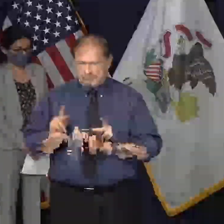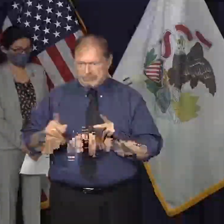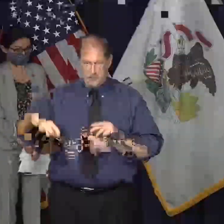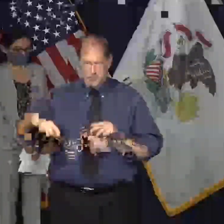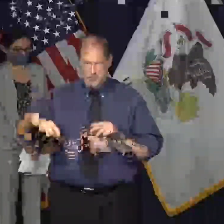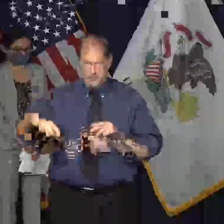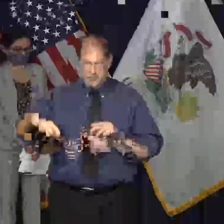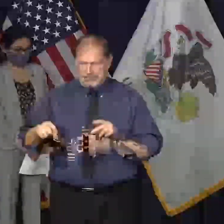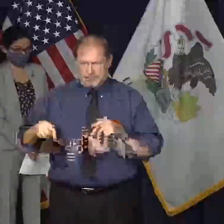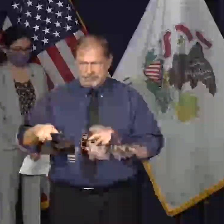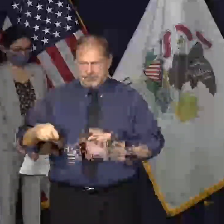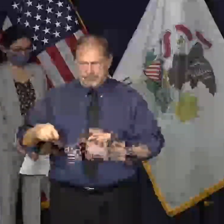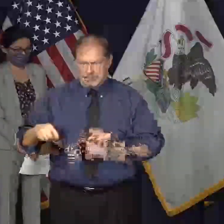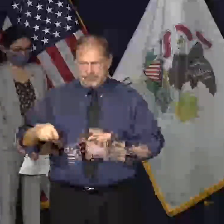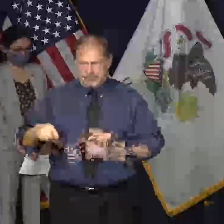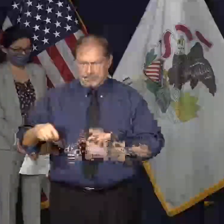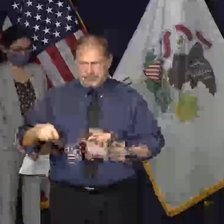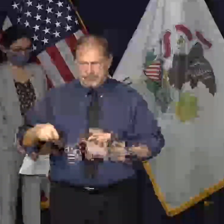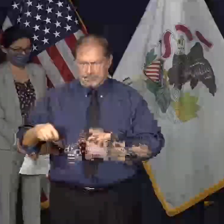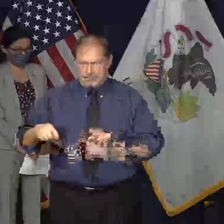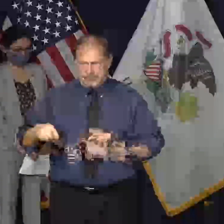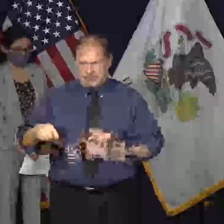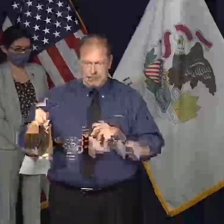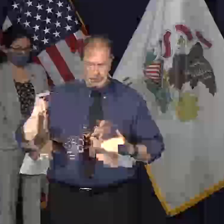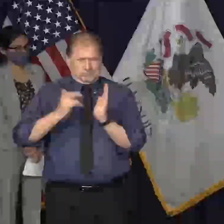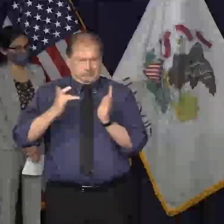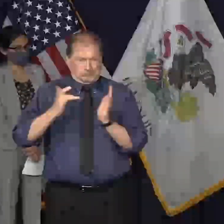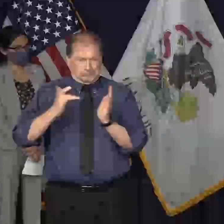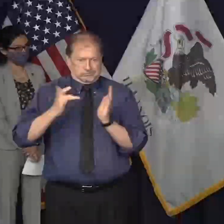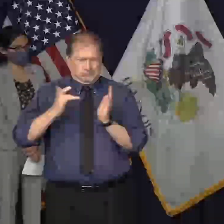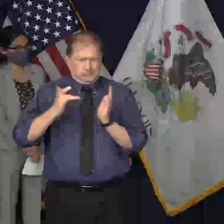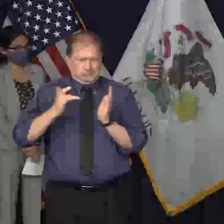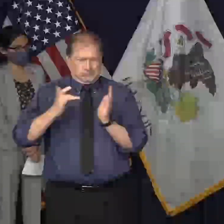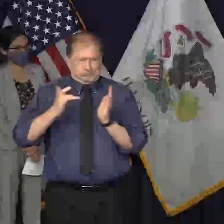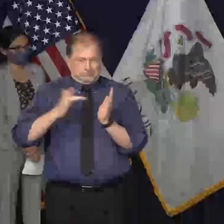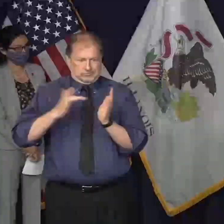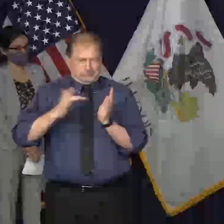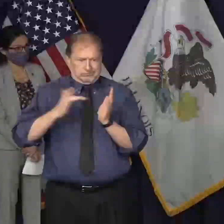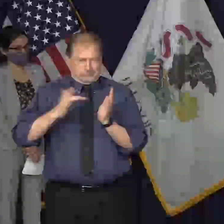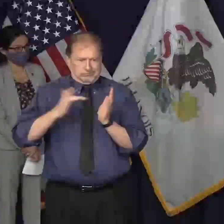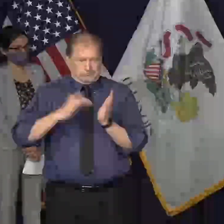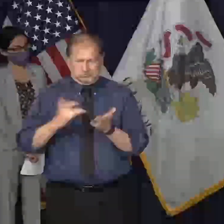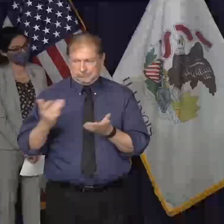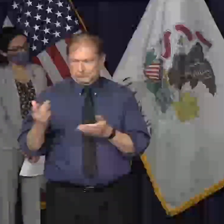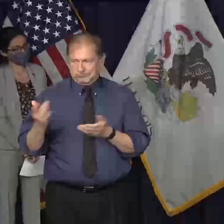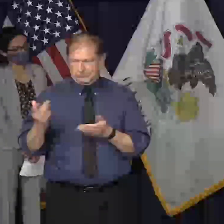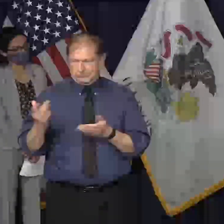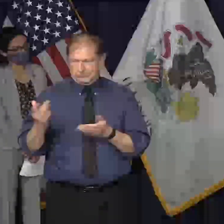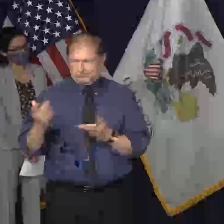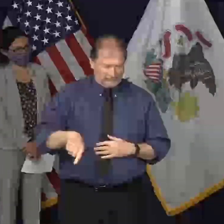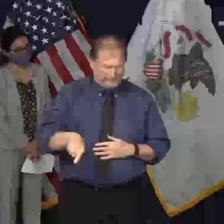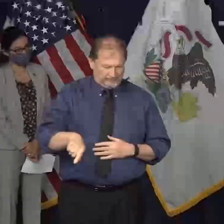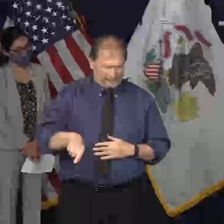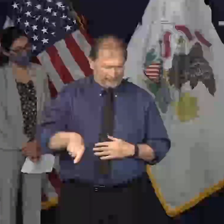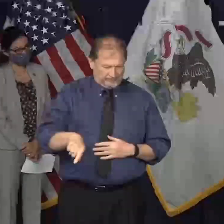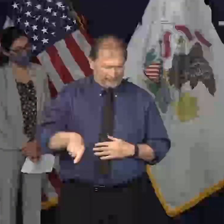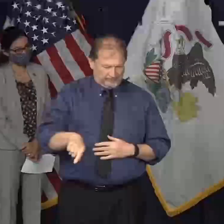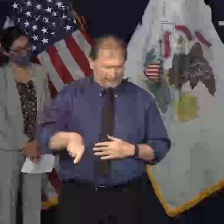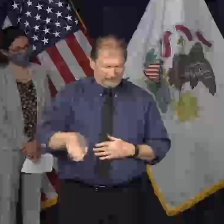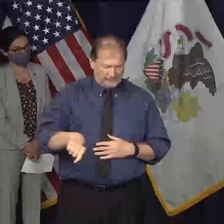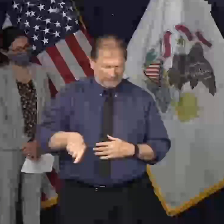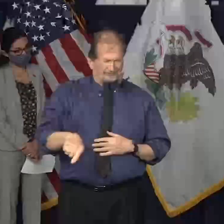that affects many communities, including the Latinx community. I want to ensure that everyone listening knows where